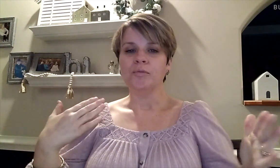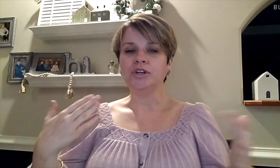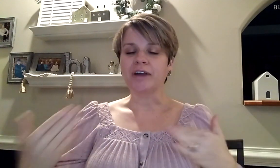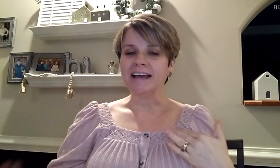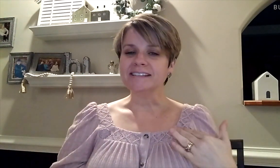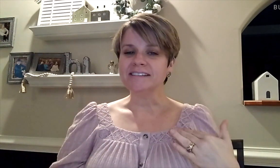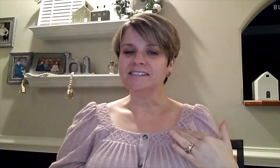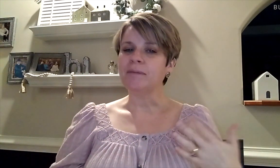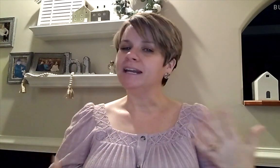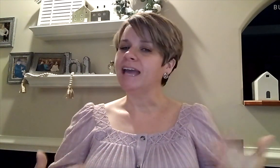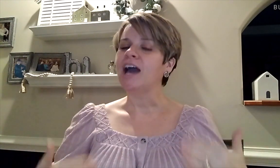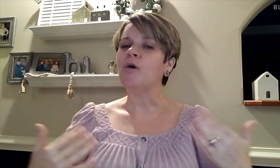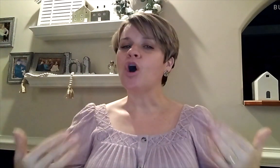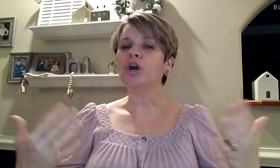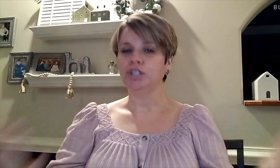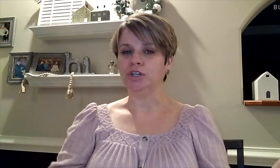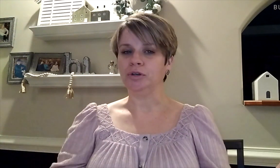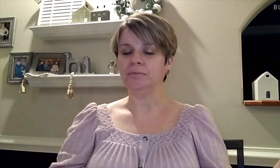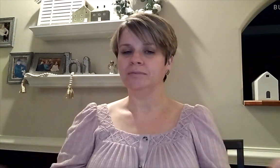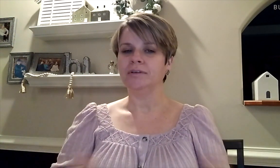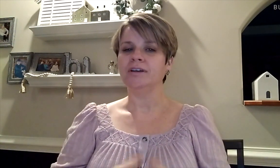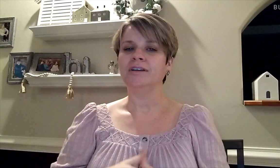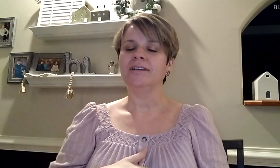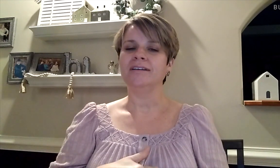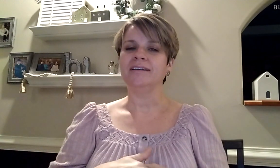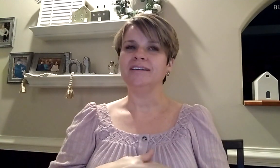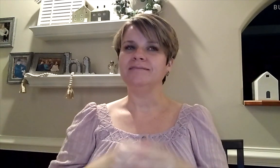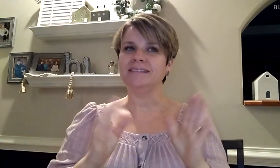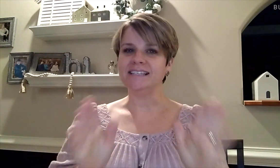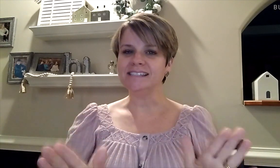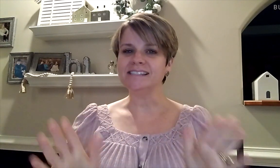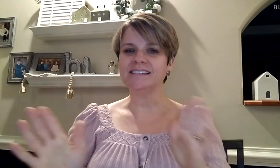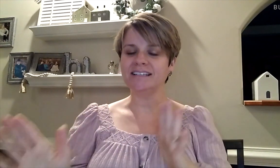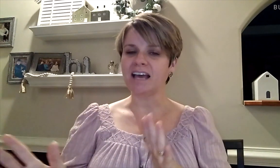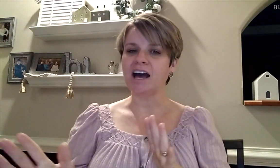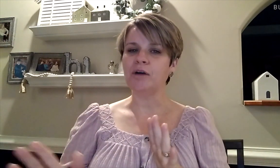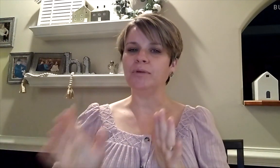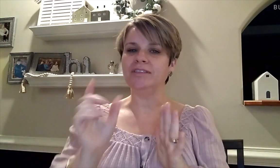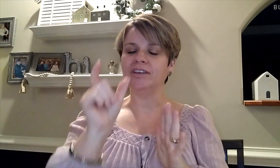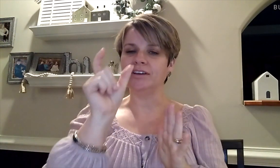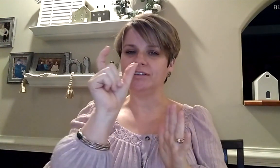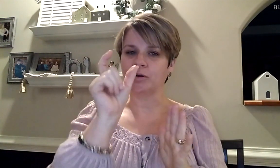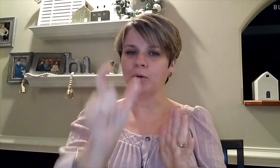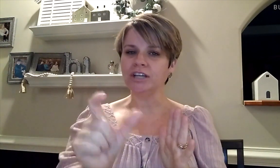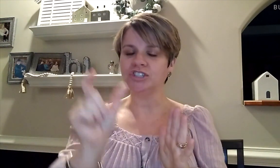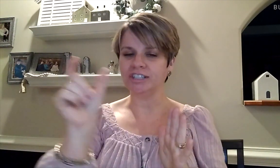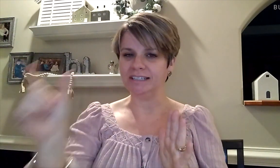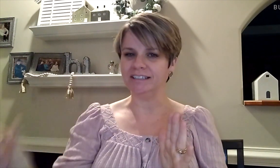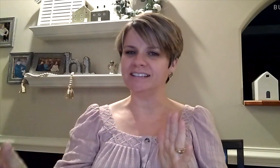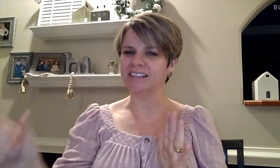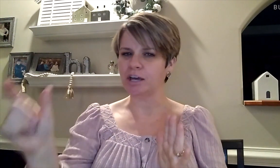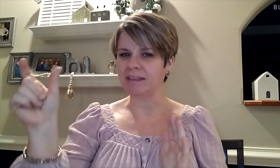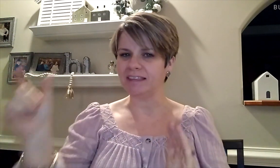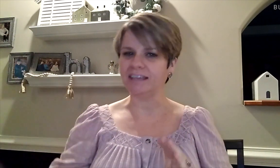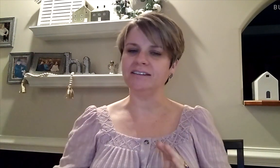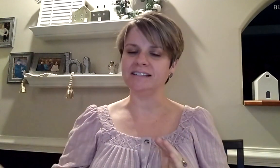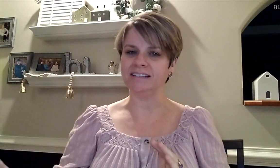you're asking somebody, how are you? This is a time when the question doesn't come at the end of the sentence.